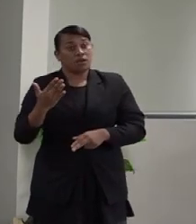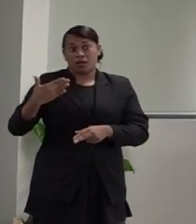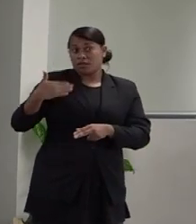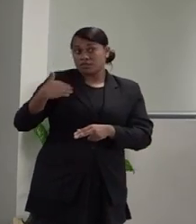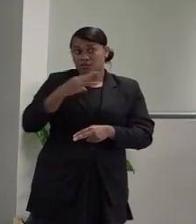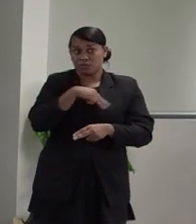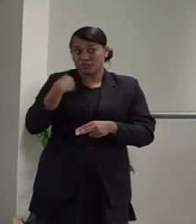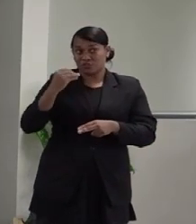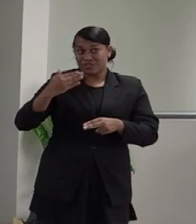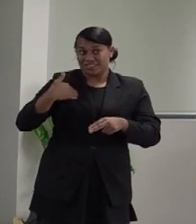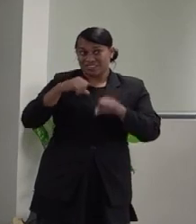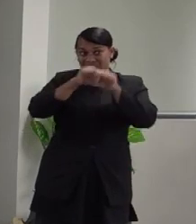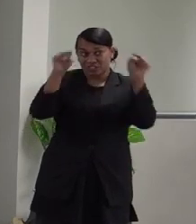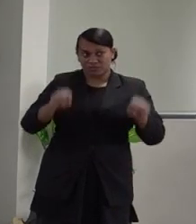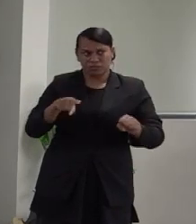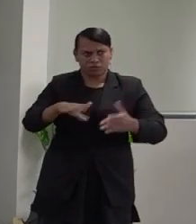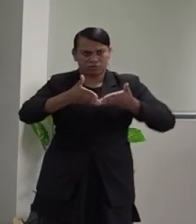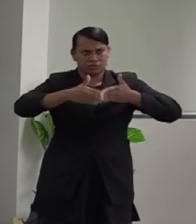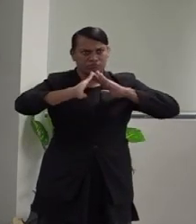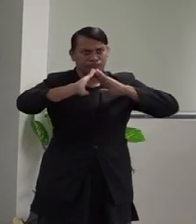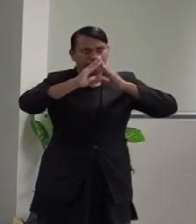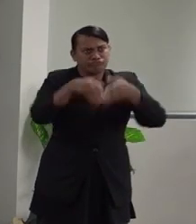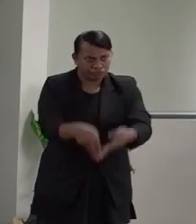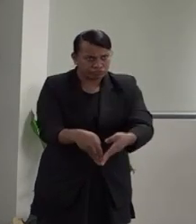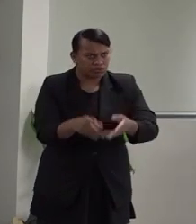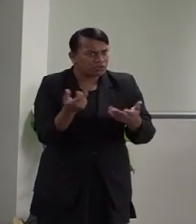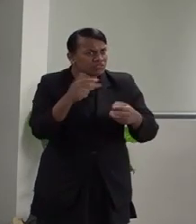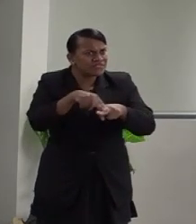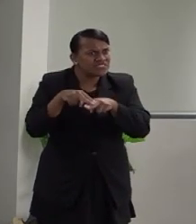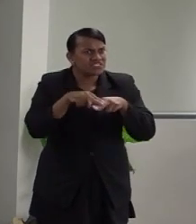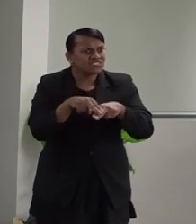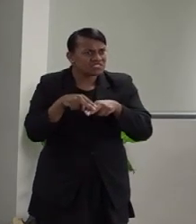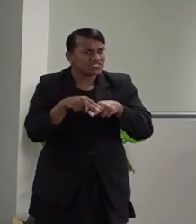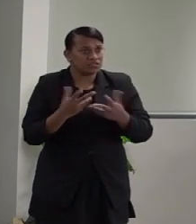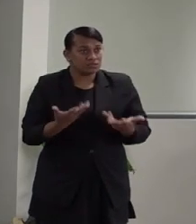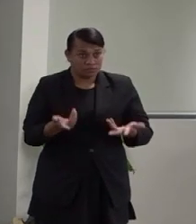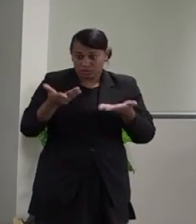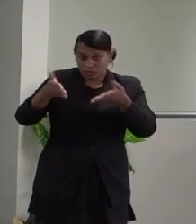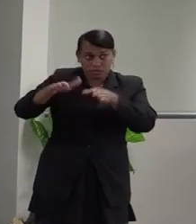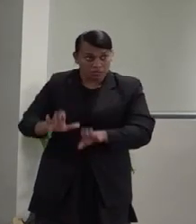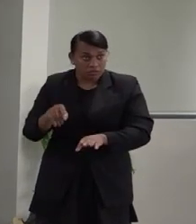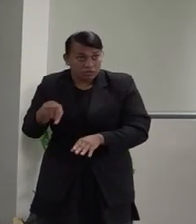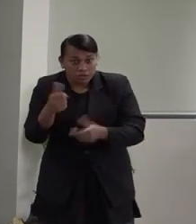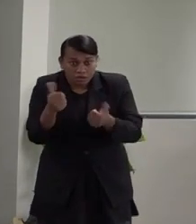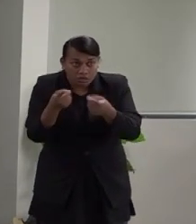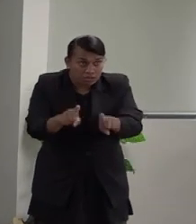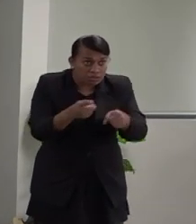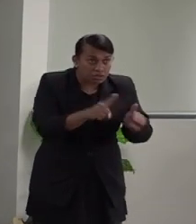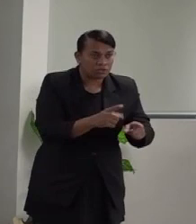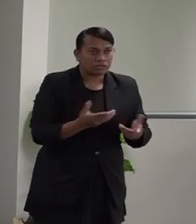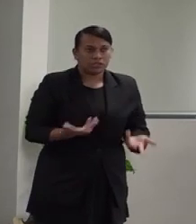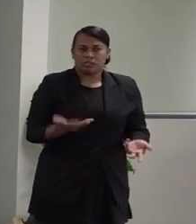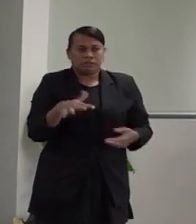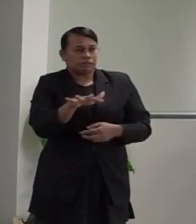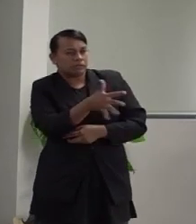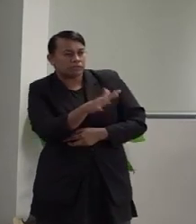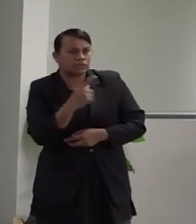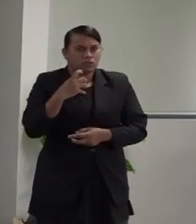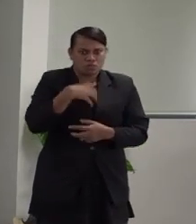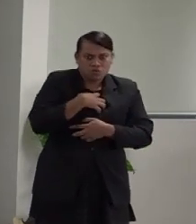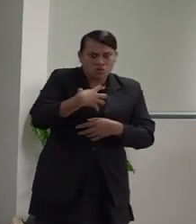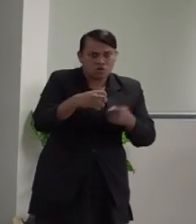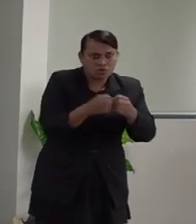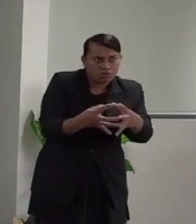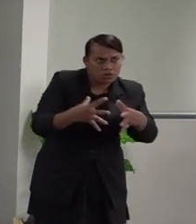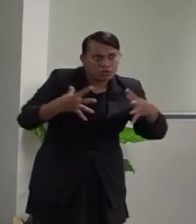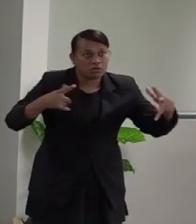That grim reality is that in Fiji, the number of deaths for these many cases would likely be much, much higher.